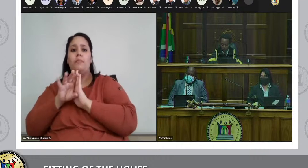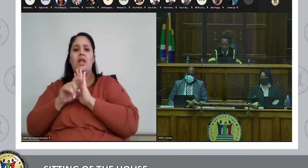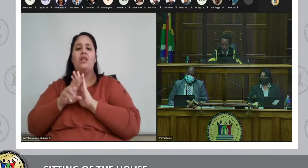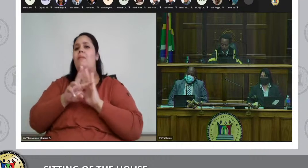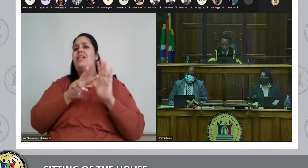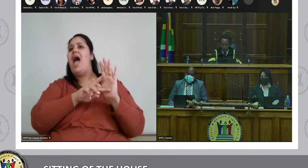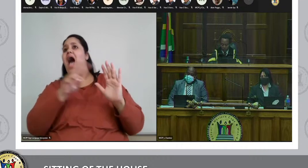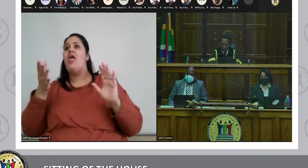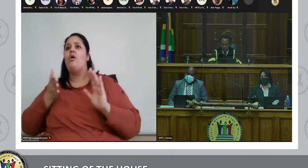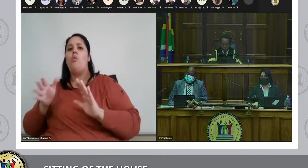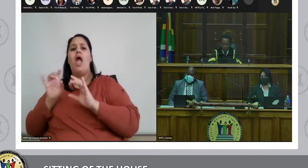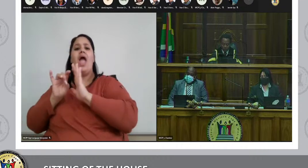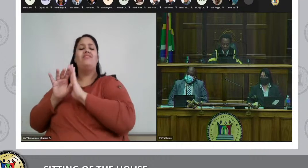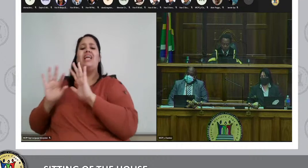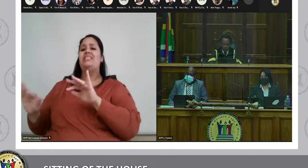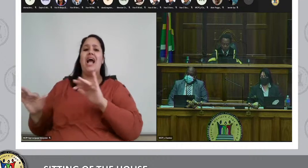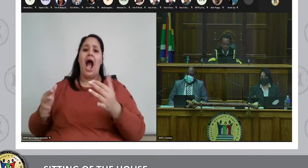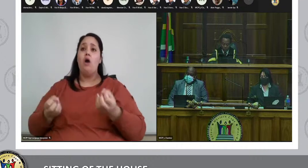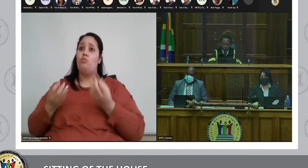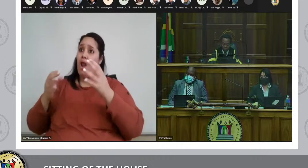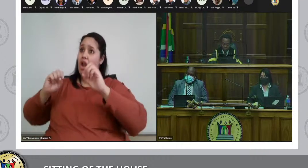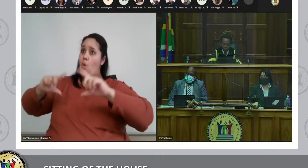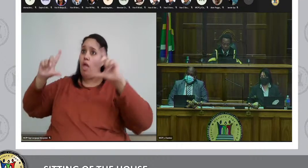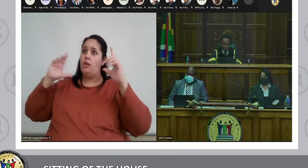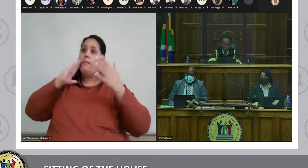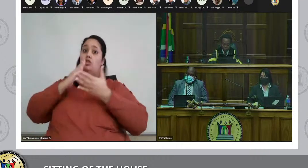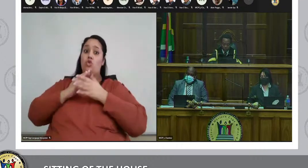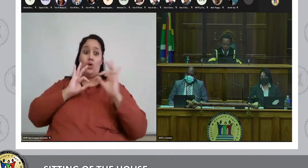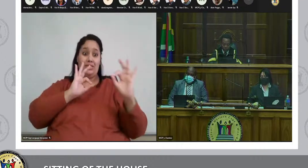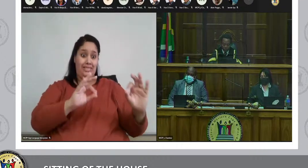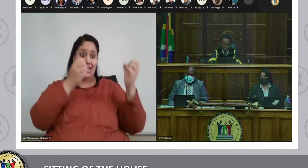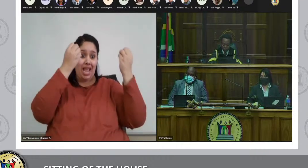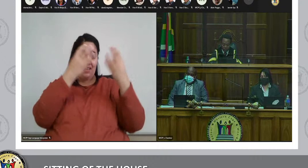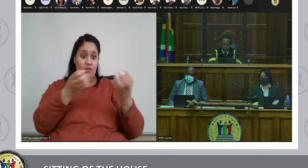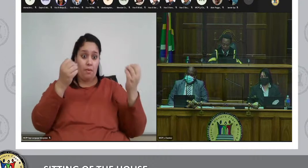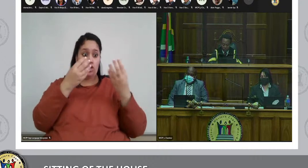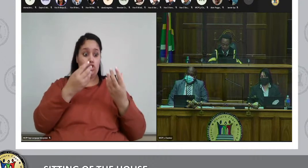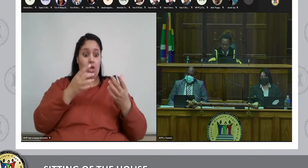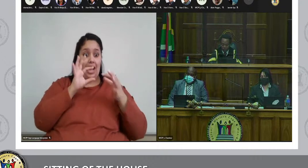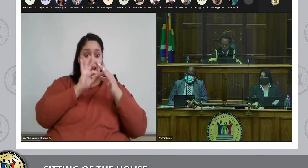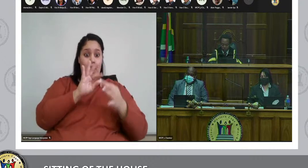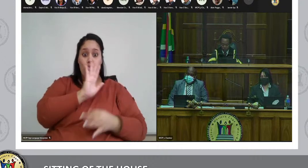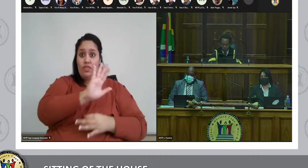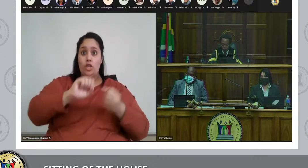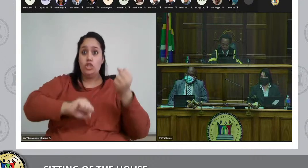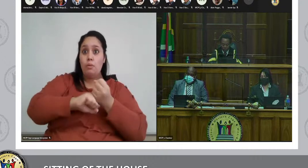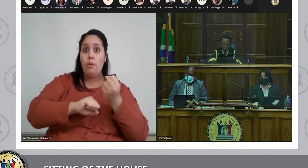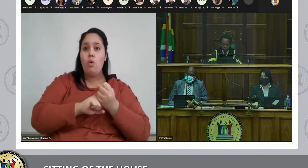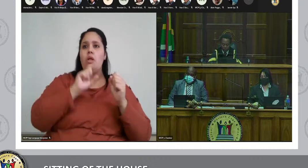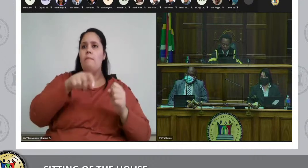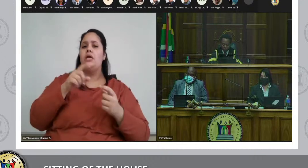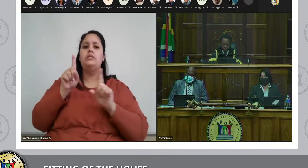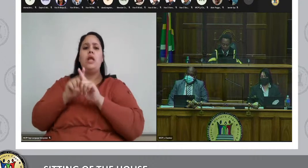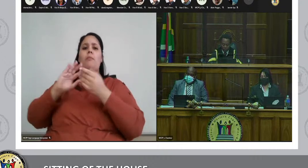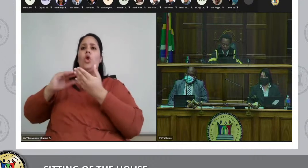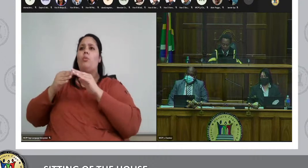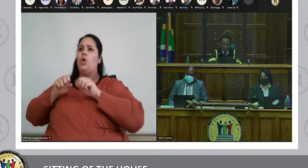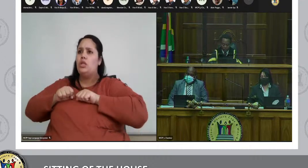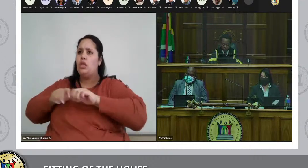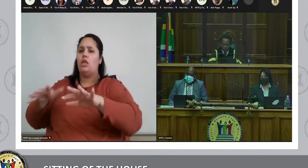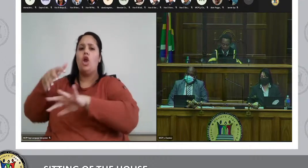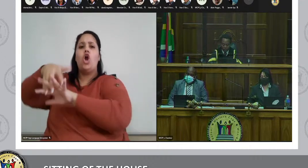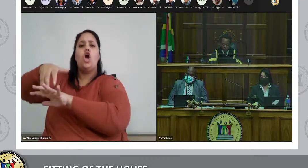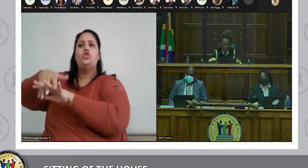were used by the department in making sure that the information regarding these products reach the persons on the ground, and more